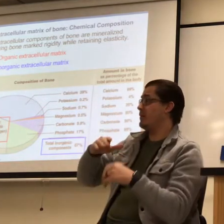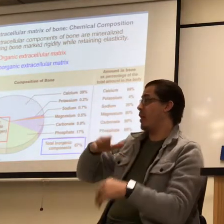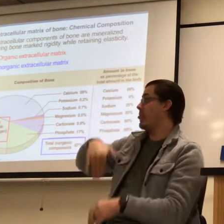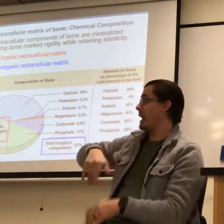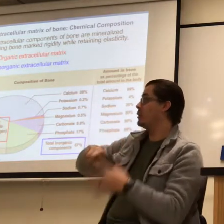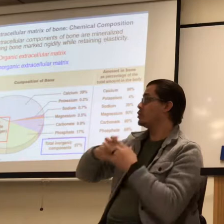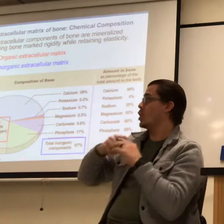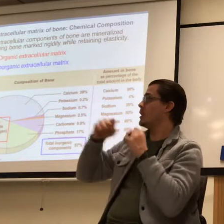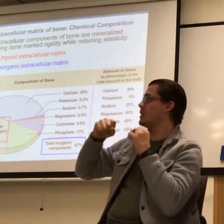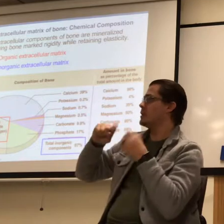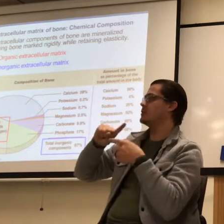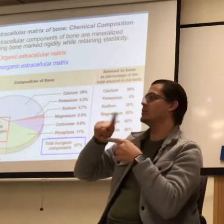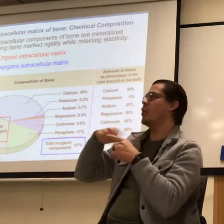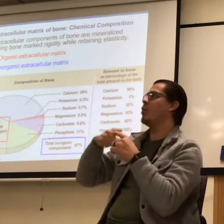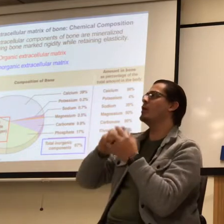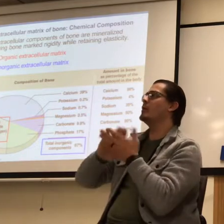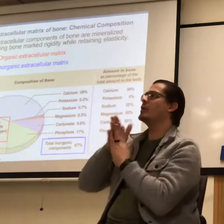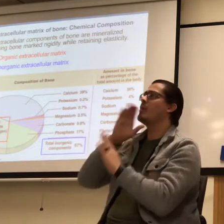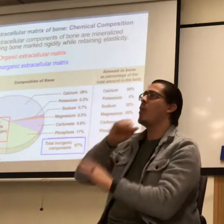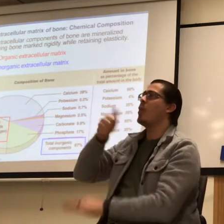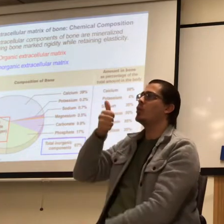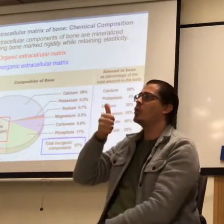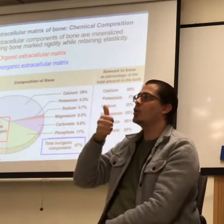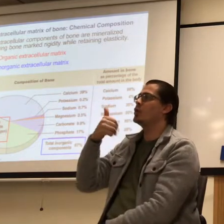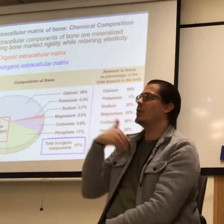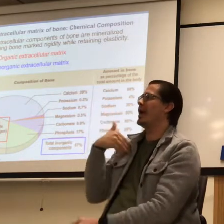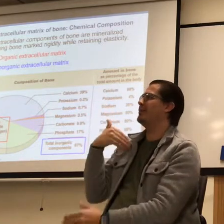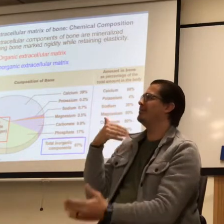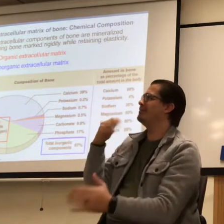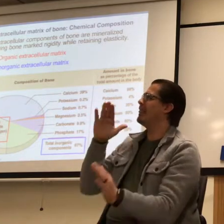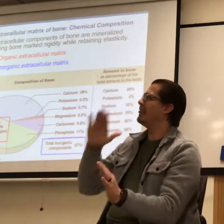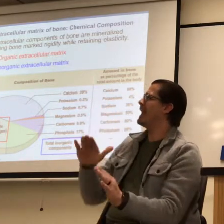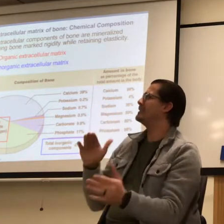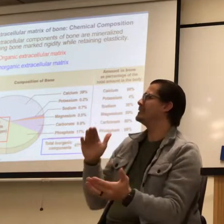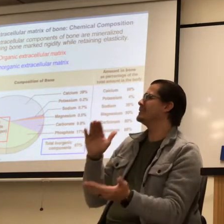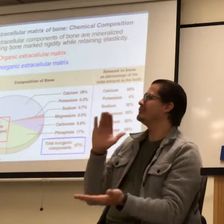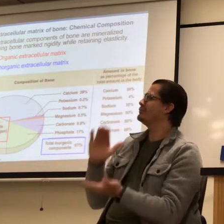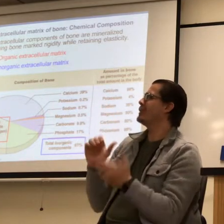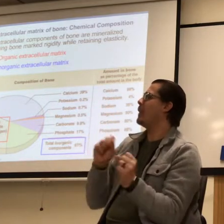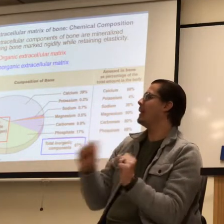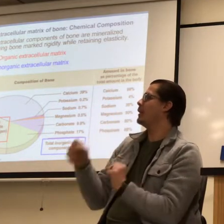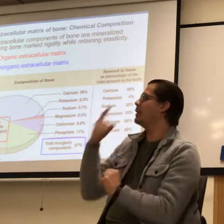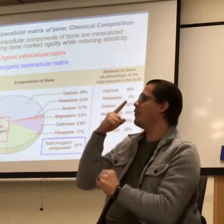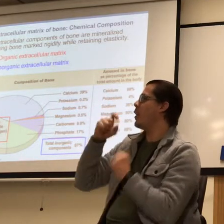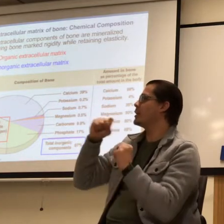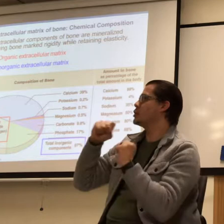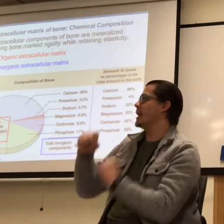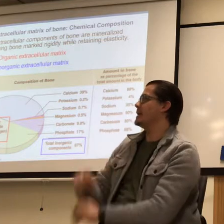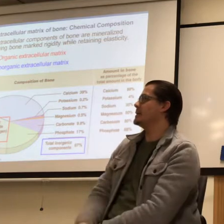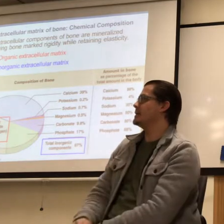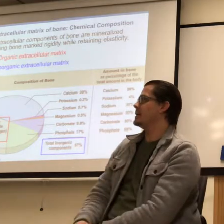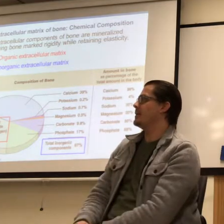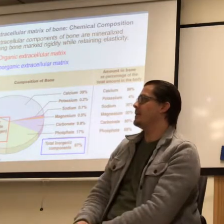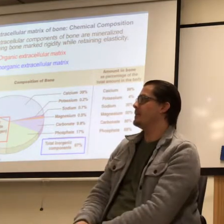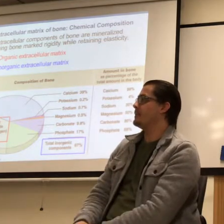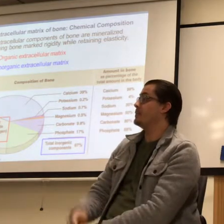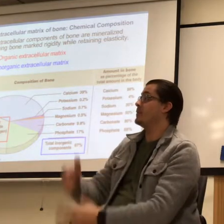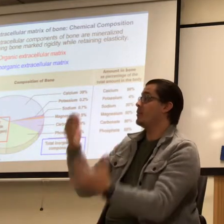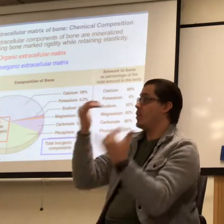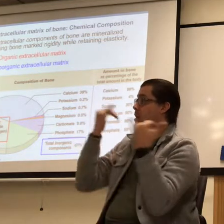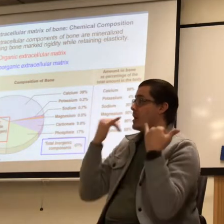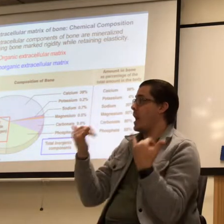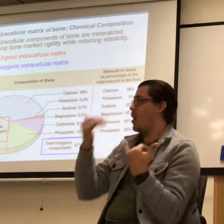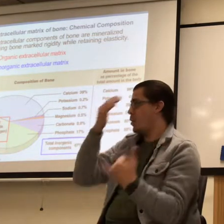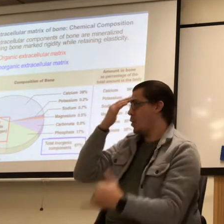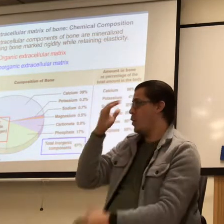exercise, it's just when you get older, you have less capacity. Okay, so more on that later, but for now, just know